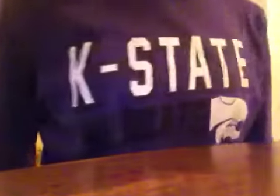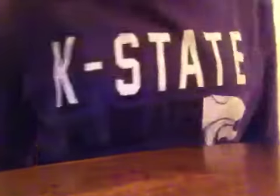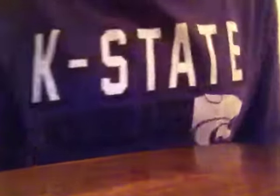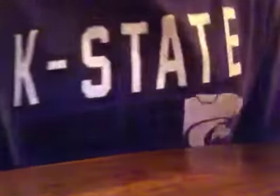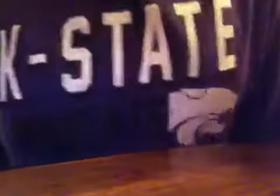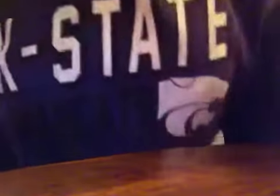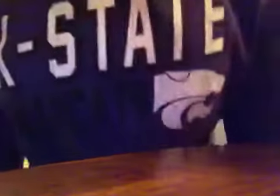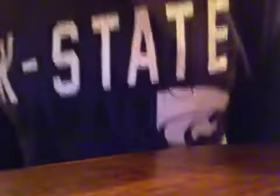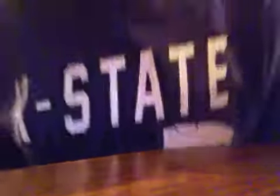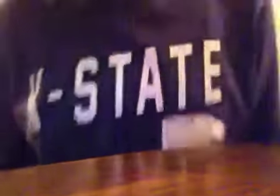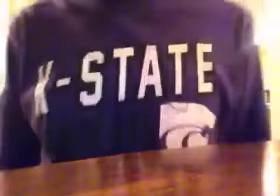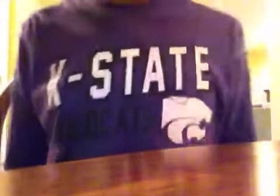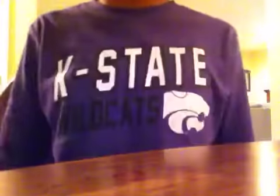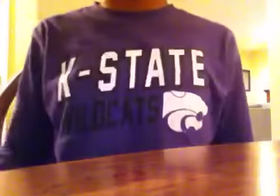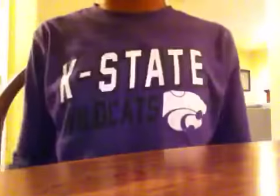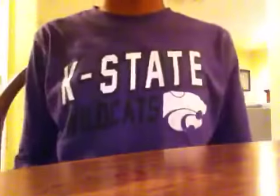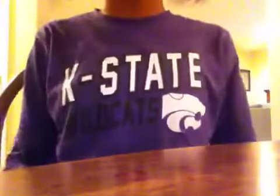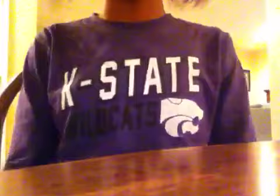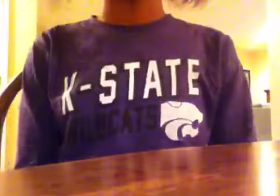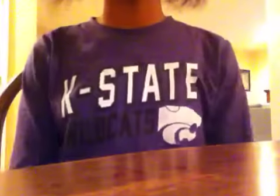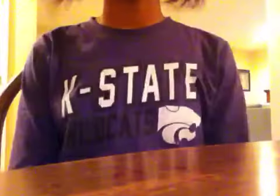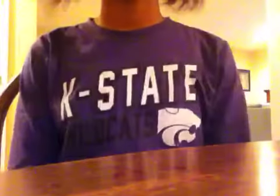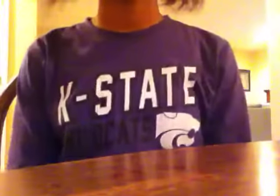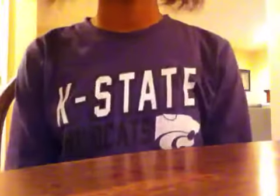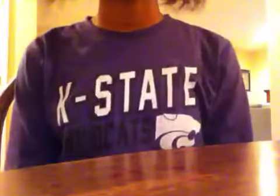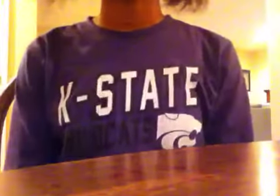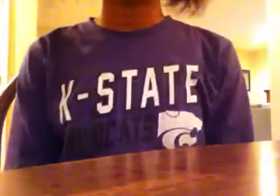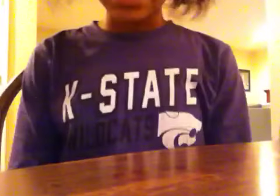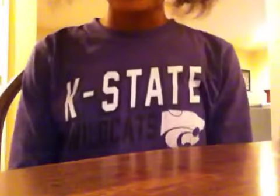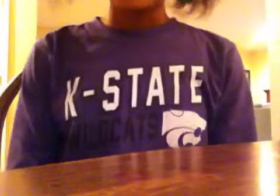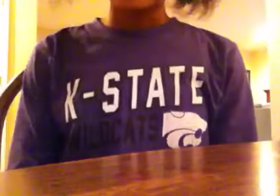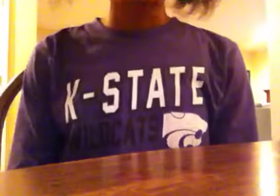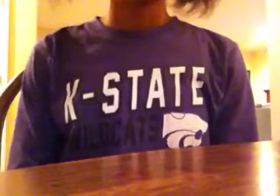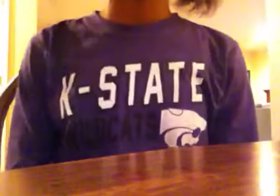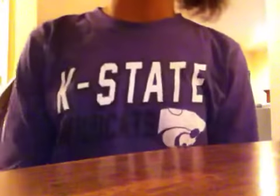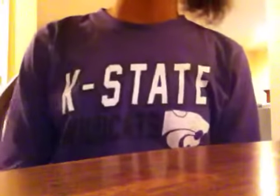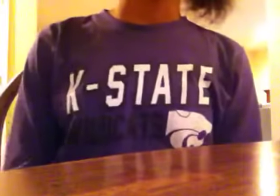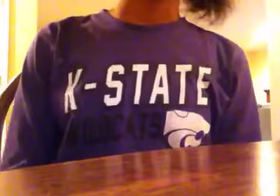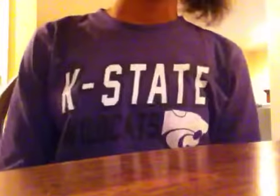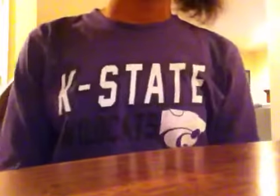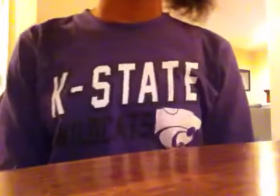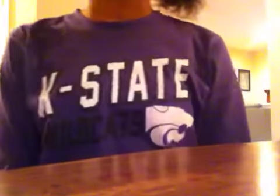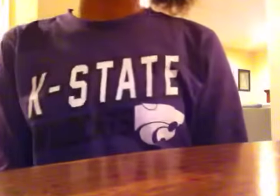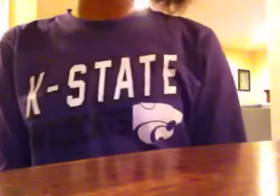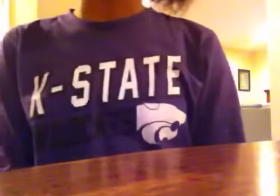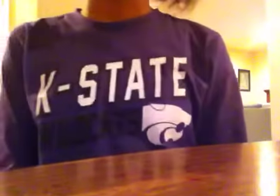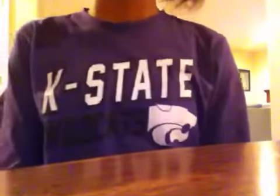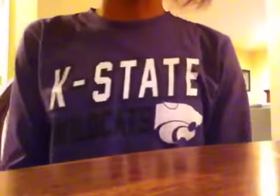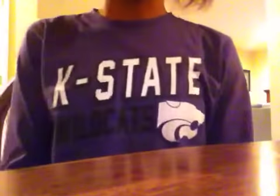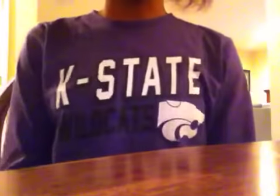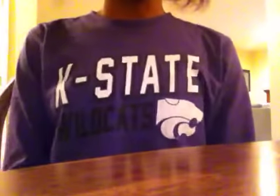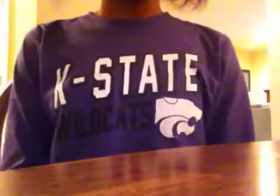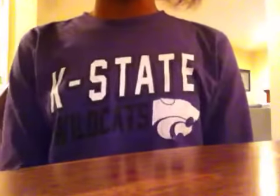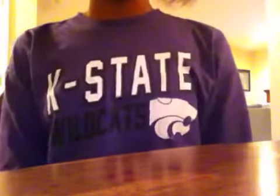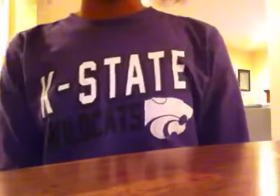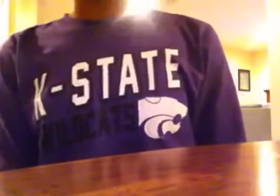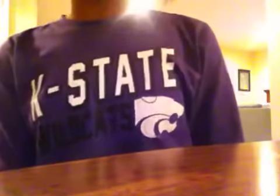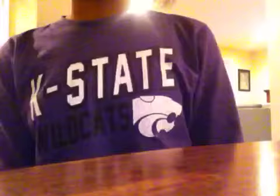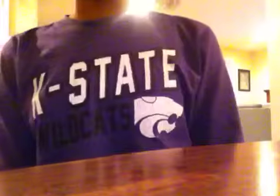first well some of my first non people do videos so yeah um this video is going to be on how to sign I love you and like